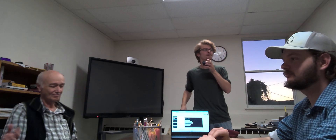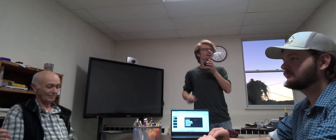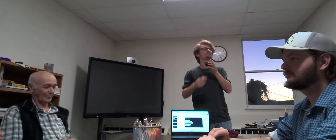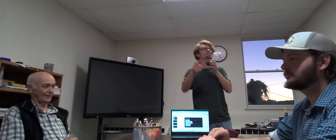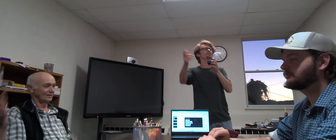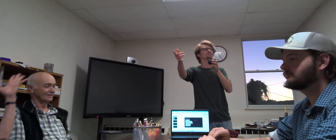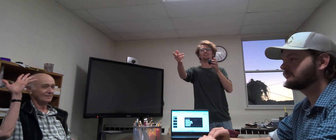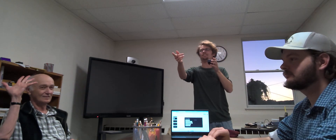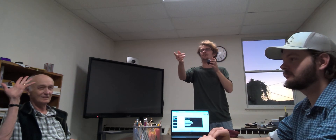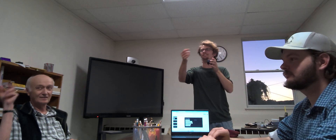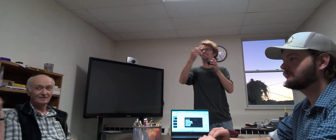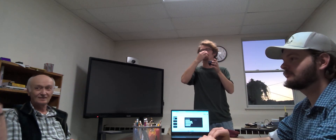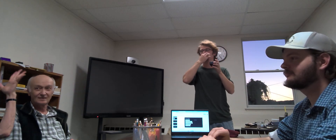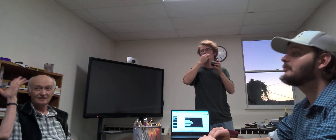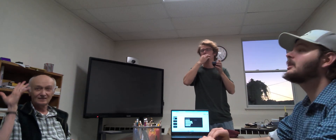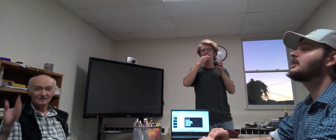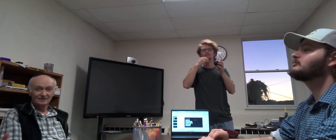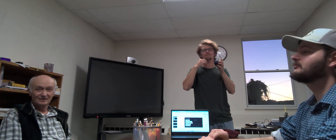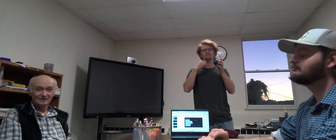Everyone, do you wanna try Jeff, I think? Yeah.